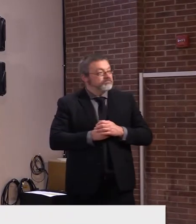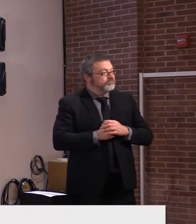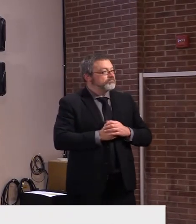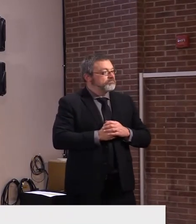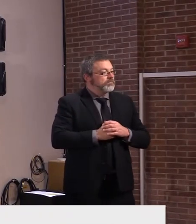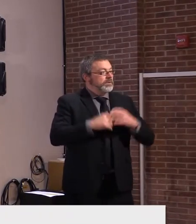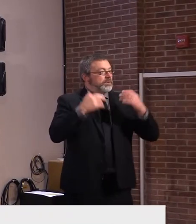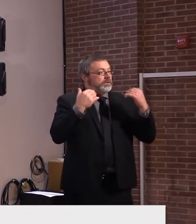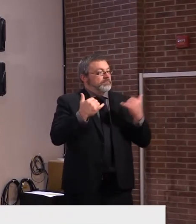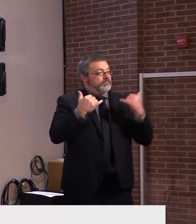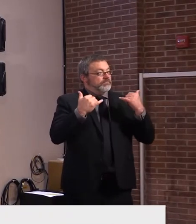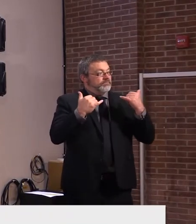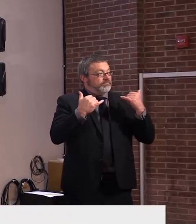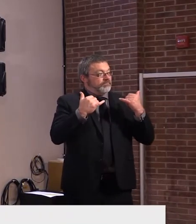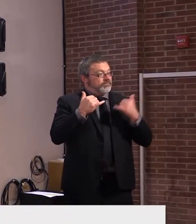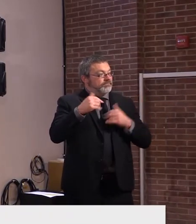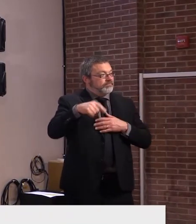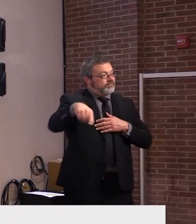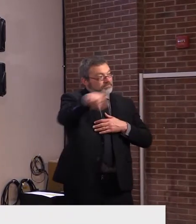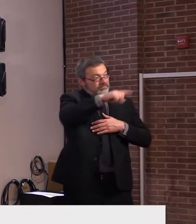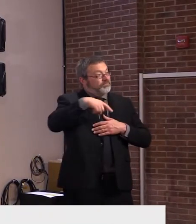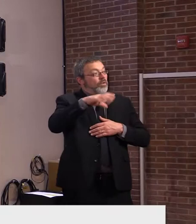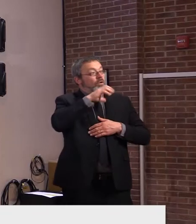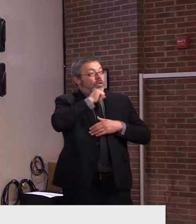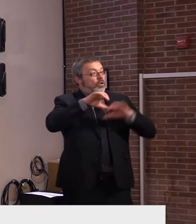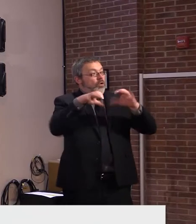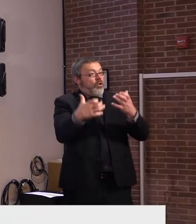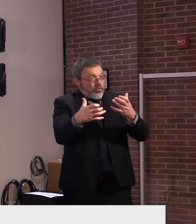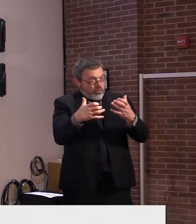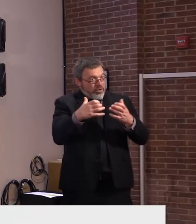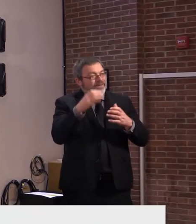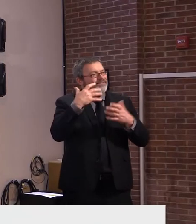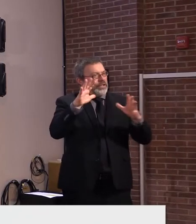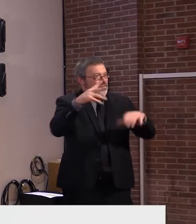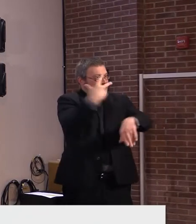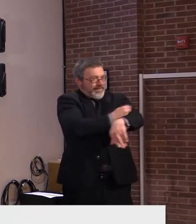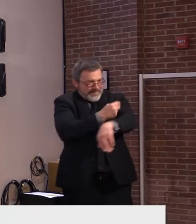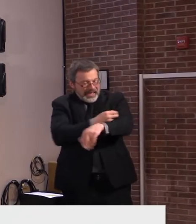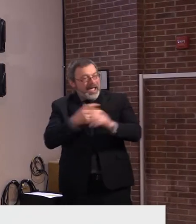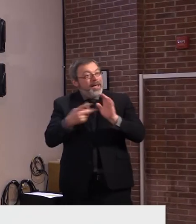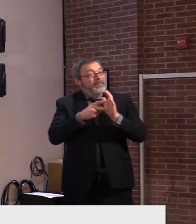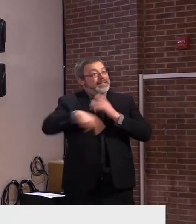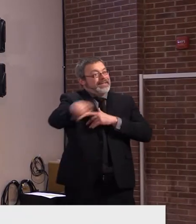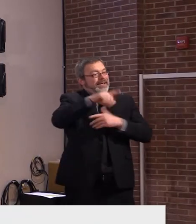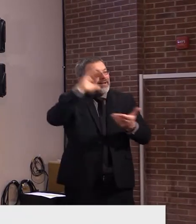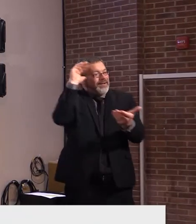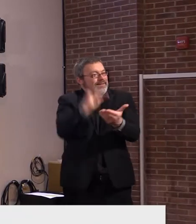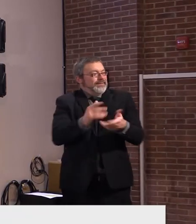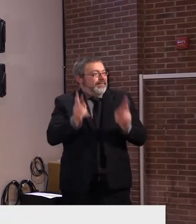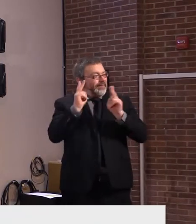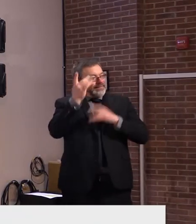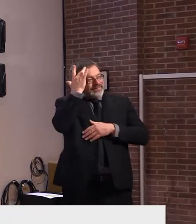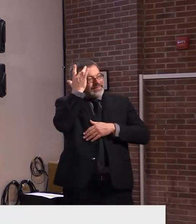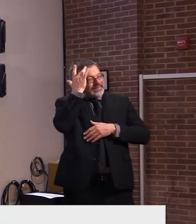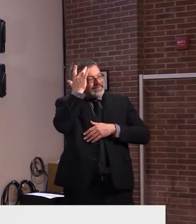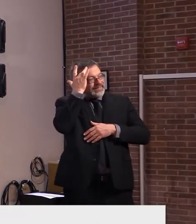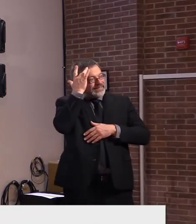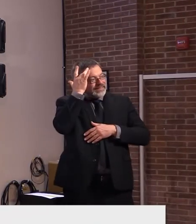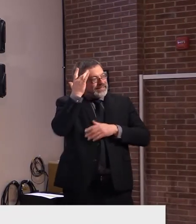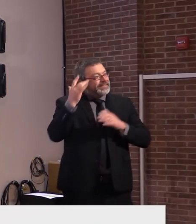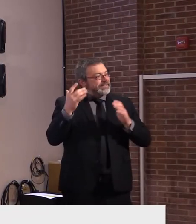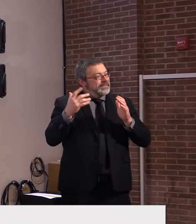not, getting infected and having few of them ending up in the hospital will mean fewer fatalities in the weeks ahead. Looking